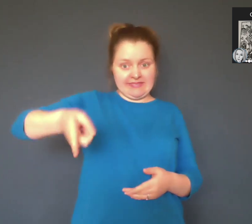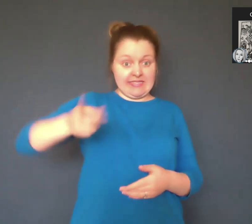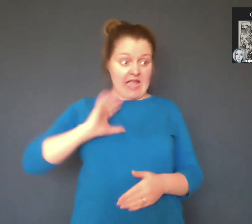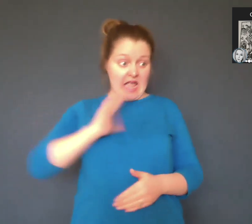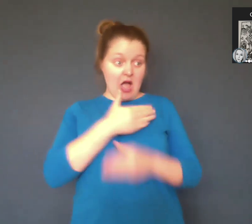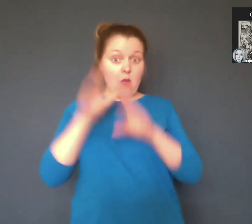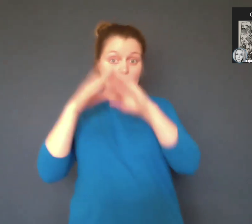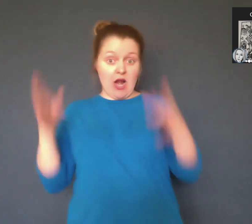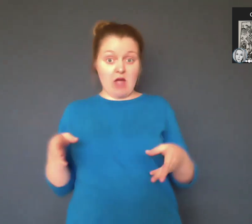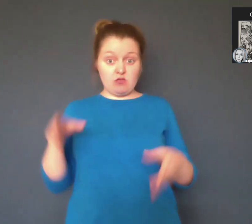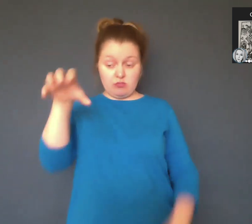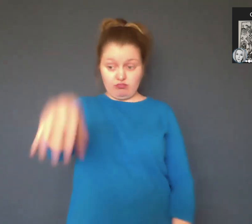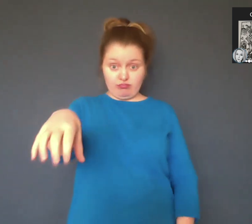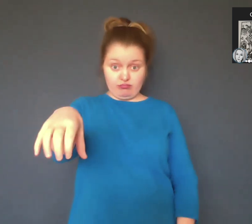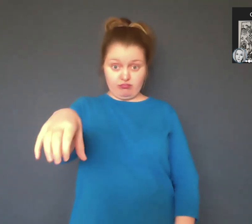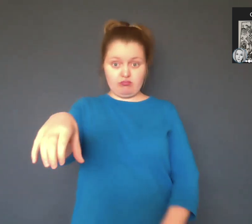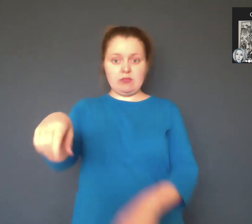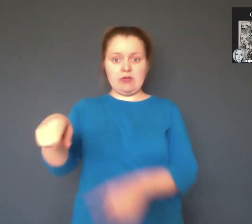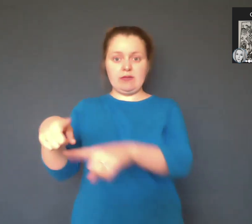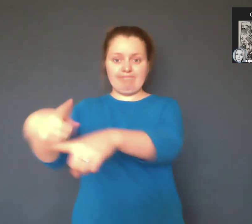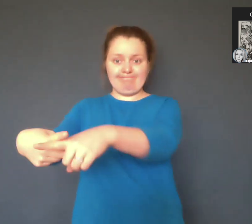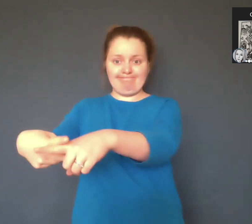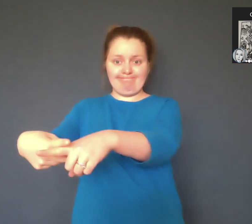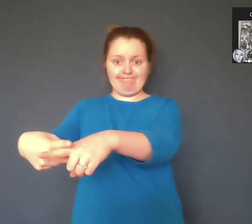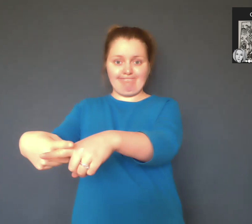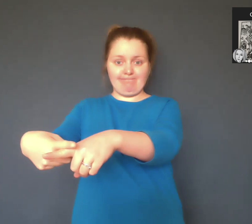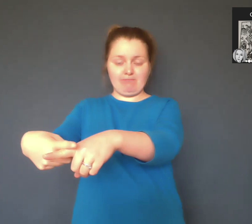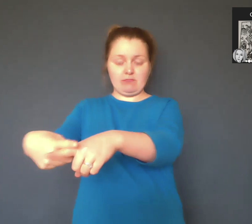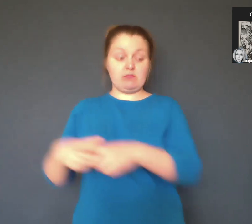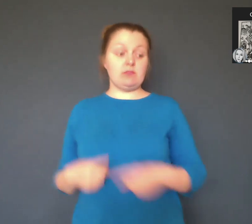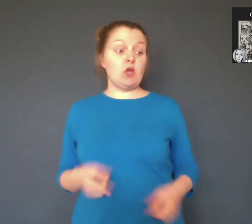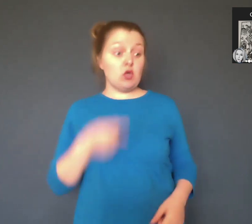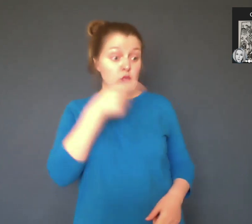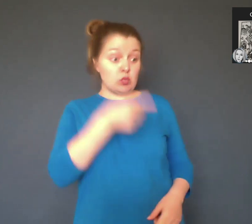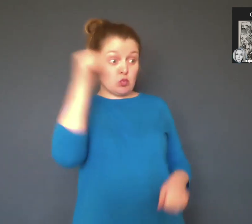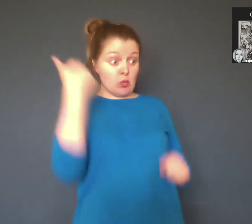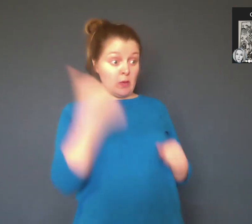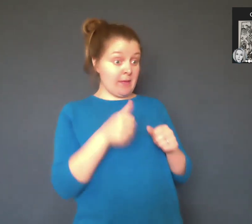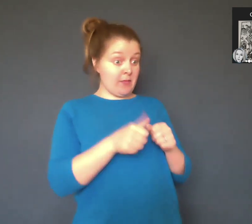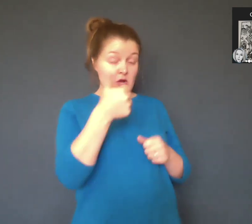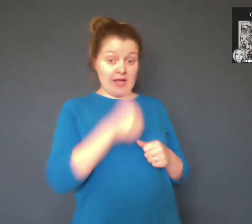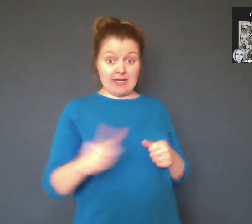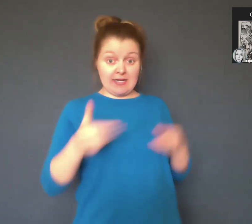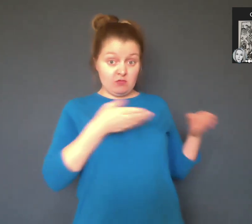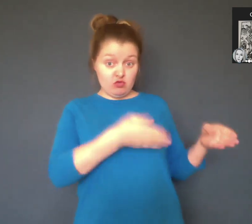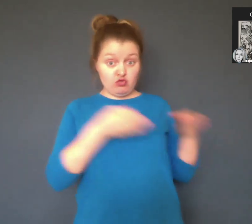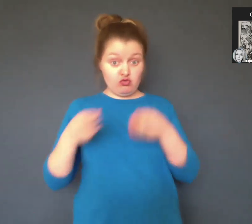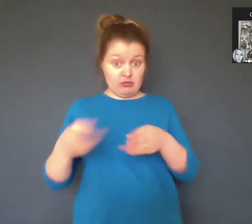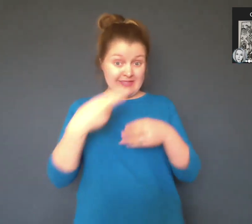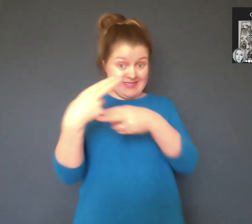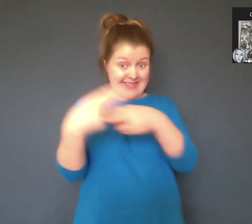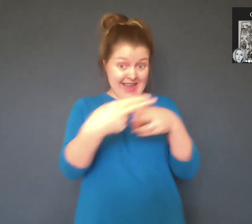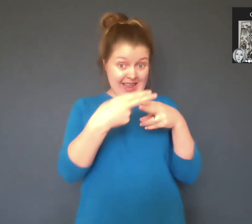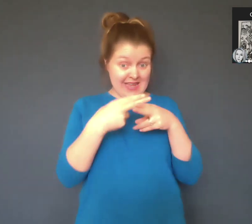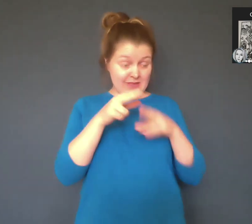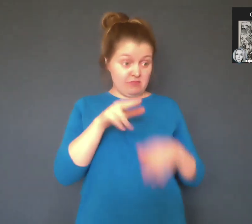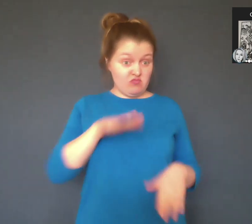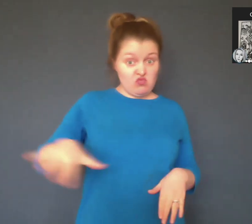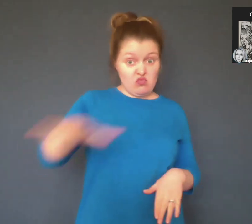remember any of the street names around Hood's place?" Harvey shook his head. "I was too busy escaping," he said. "Were there